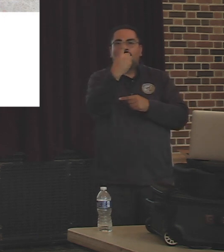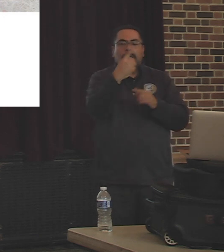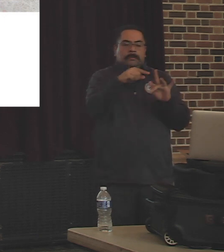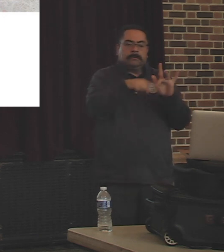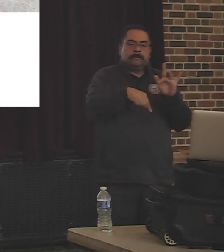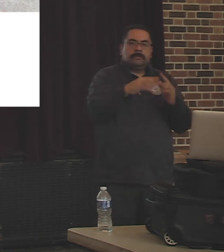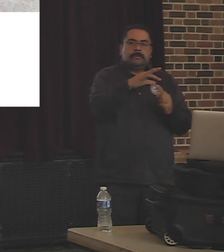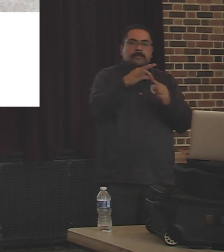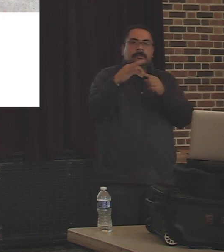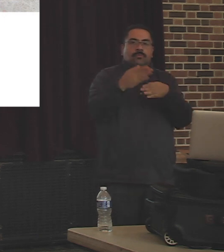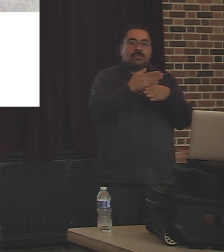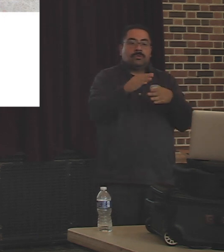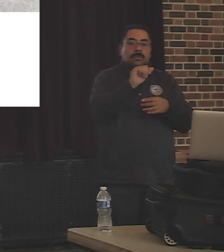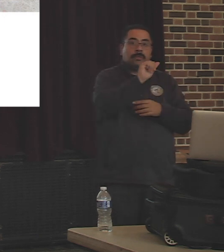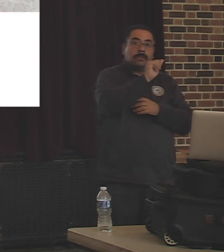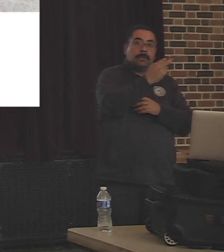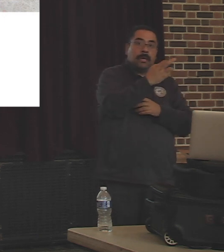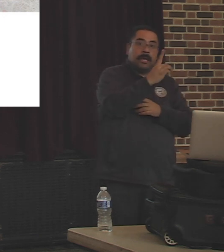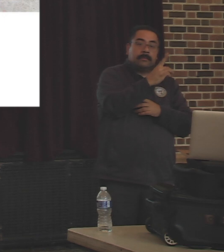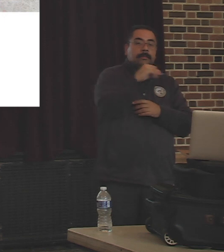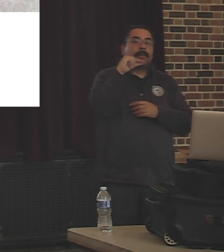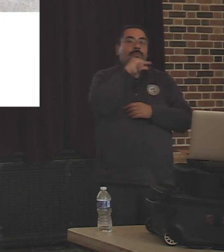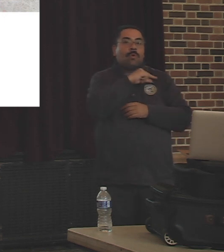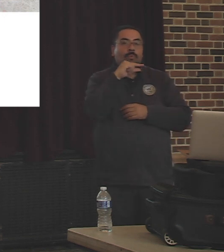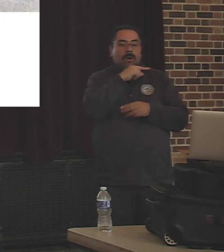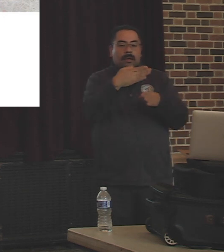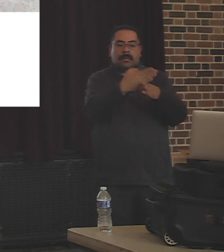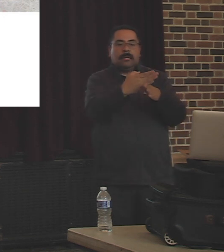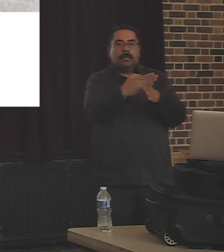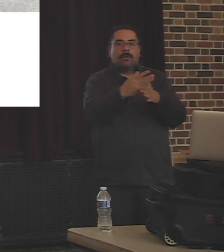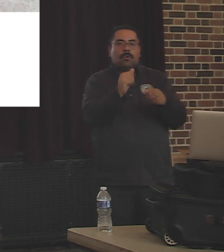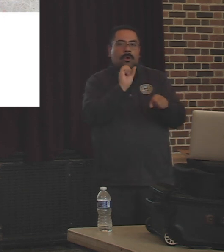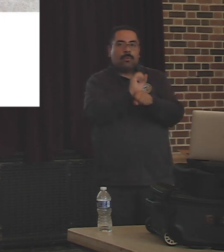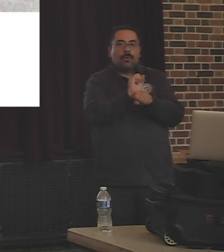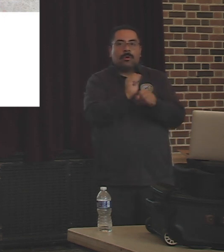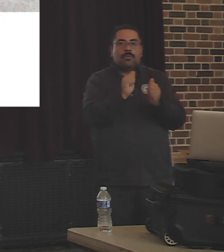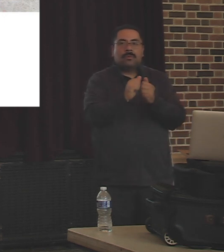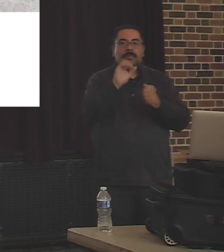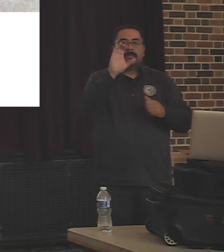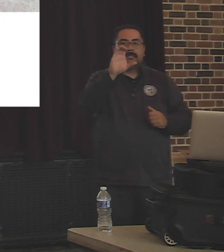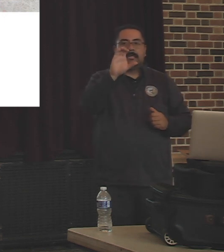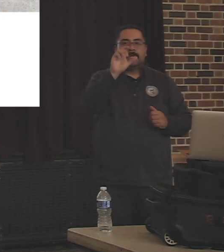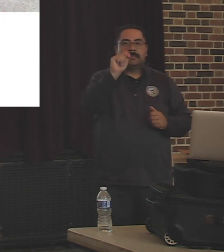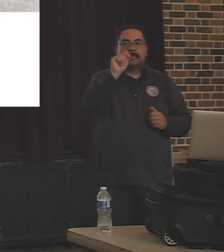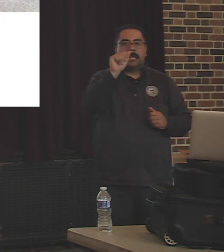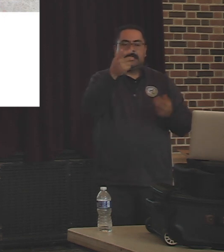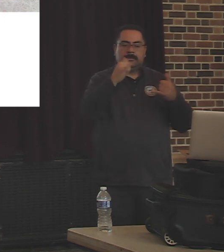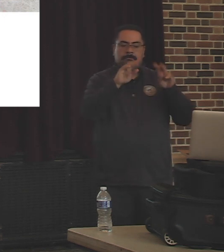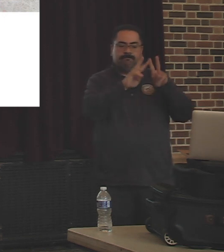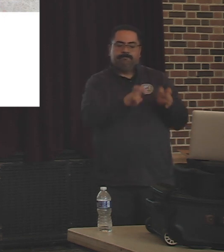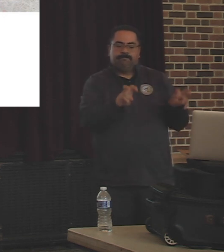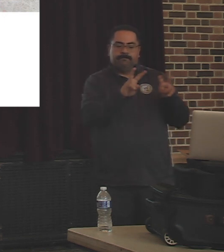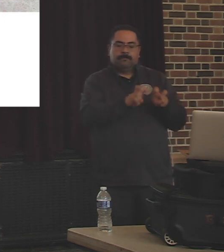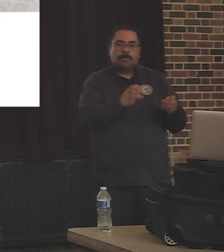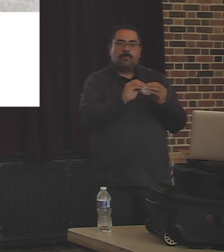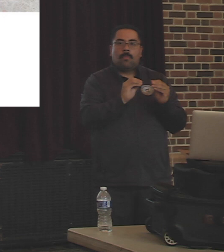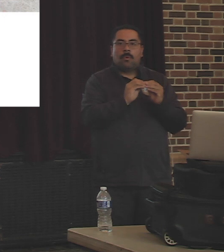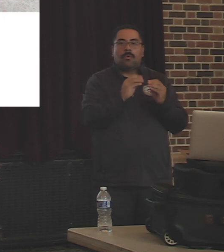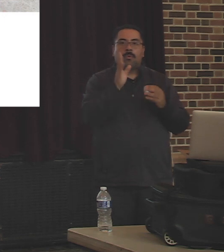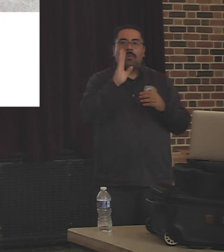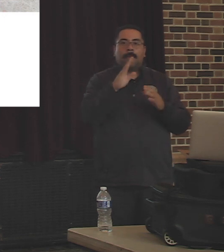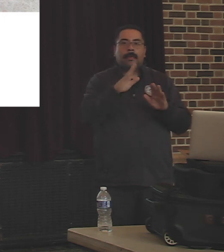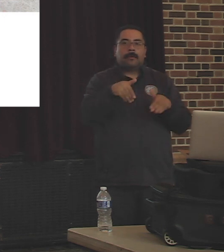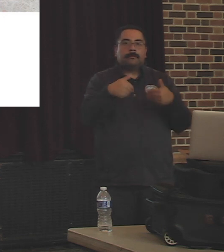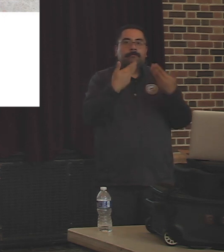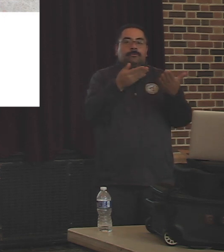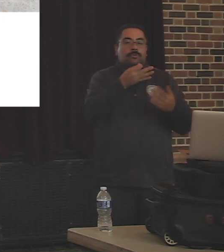gap between Ashland and Milwaukee, which we're working on, looking at in partnership with CTA, but really looking at that closely. That'll be coming